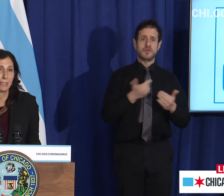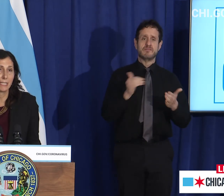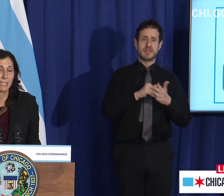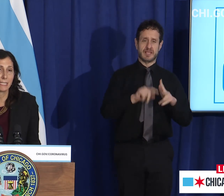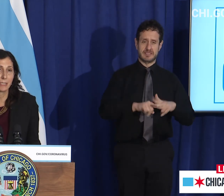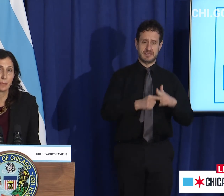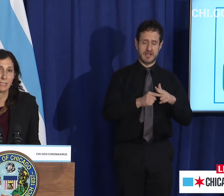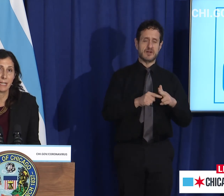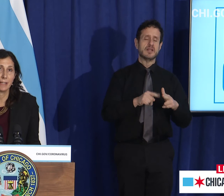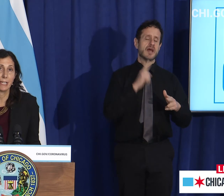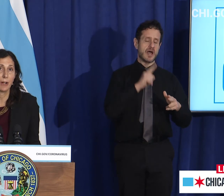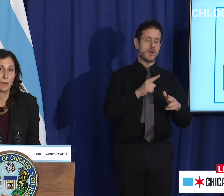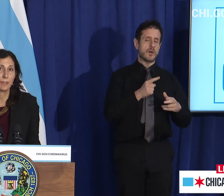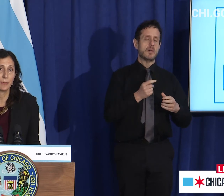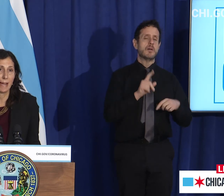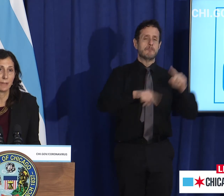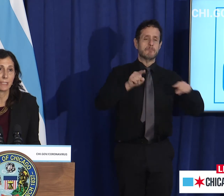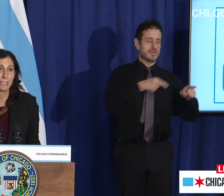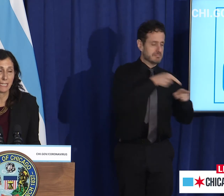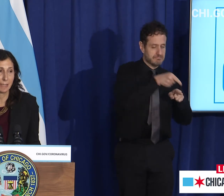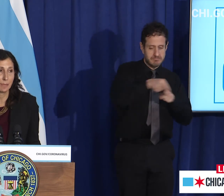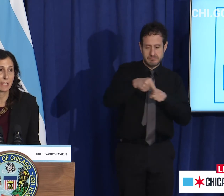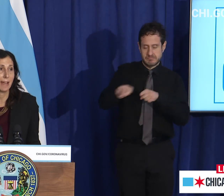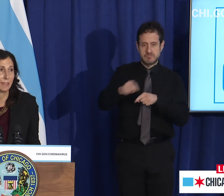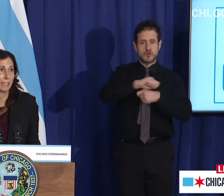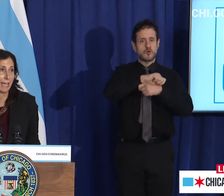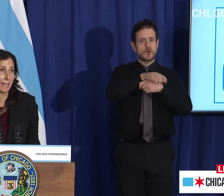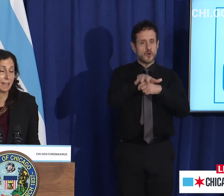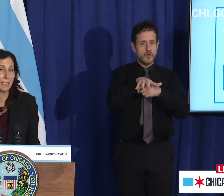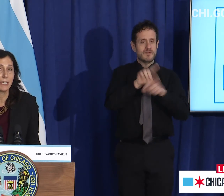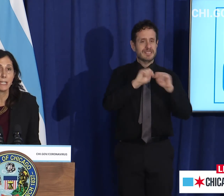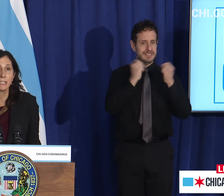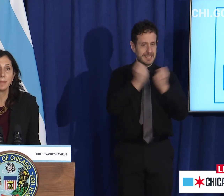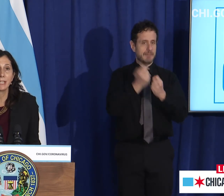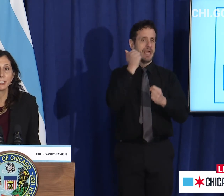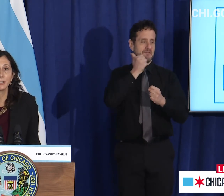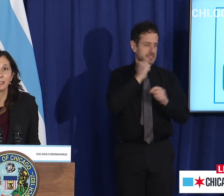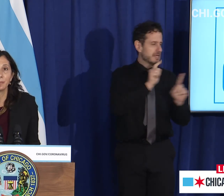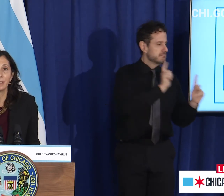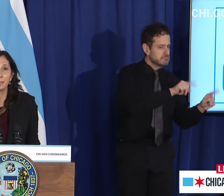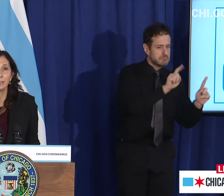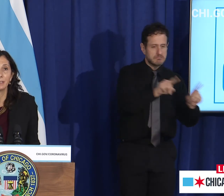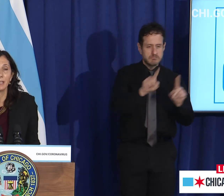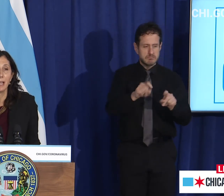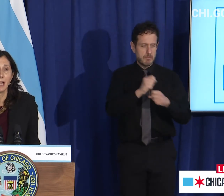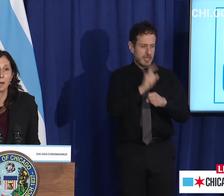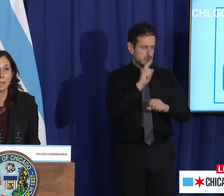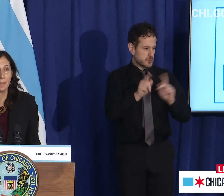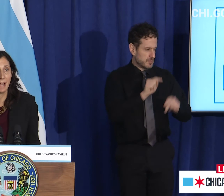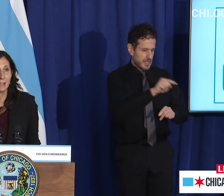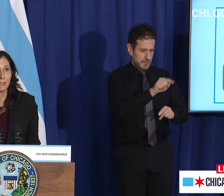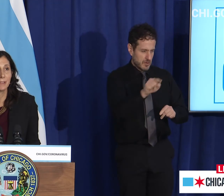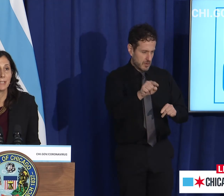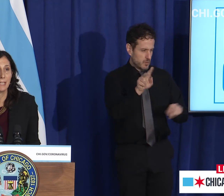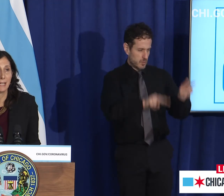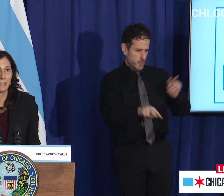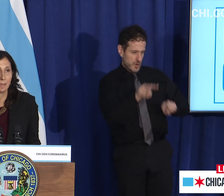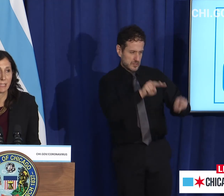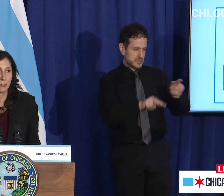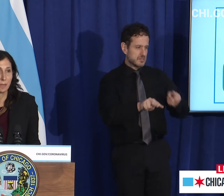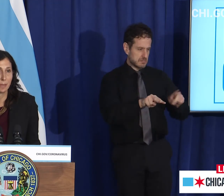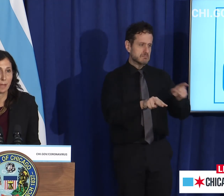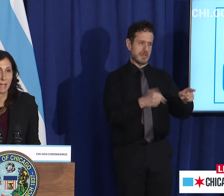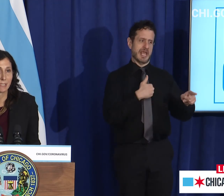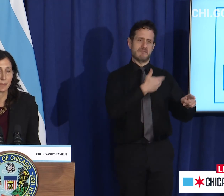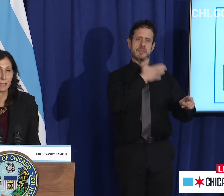our multidisciplinary COVID round teams every day to make sure that people are being monitored and getting the